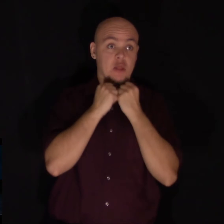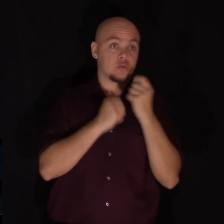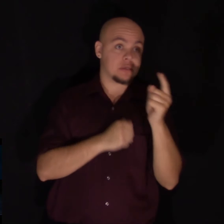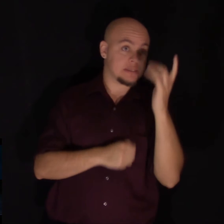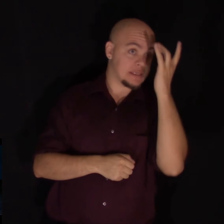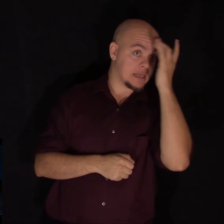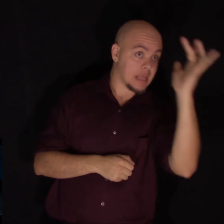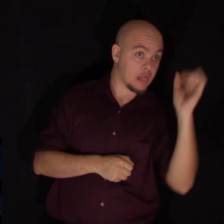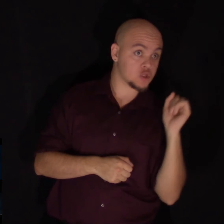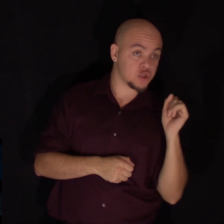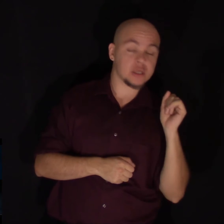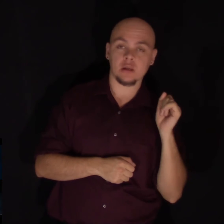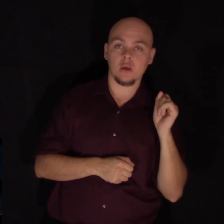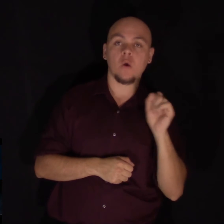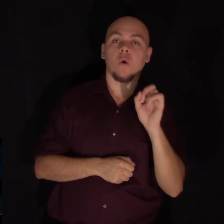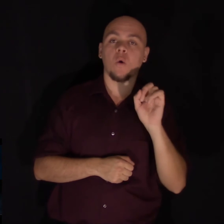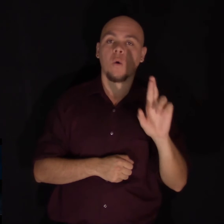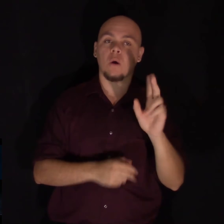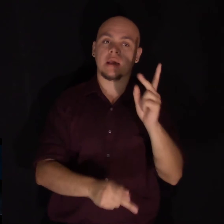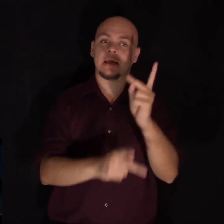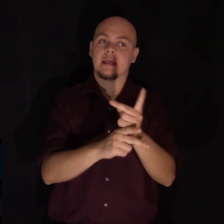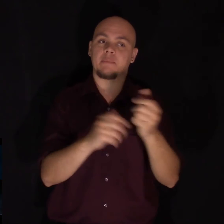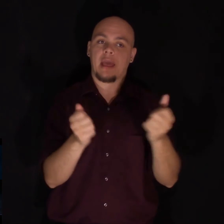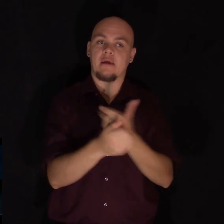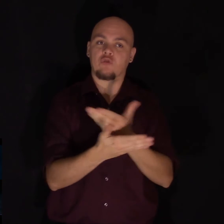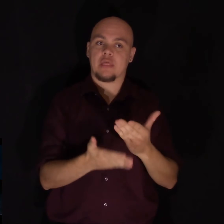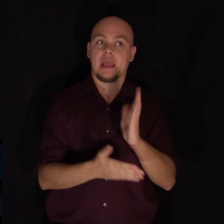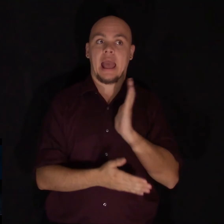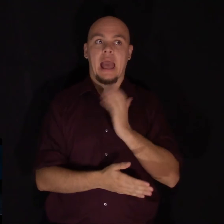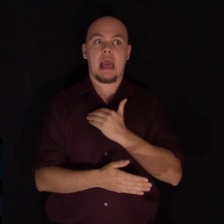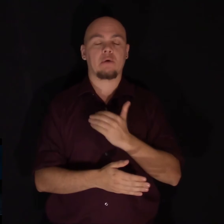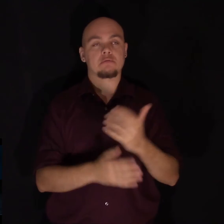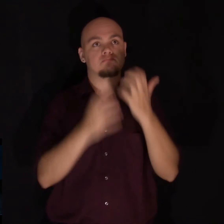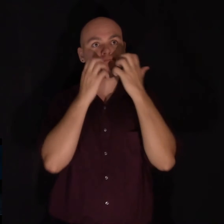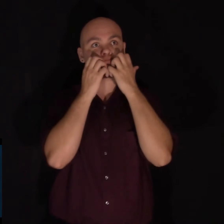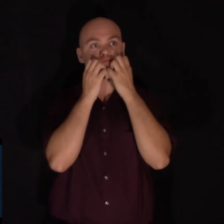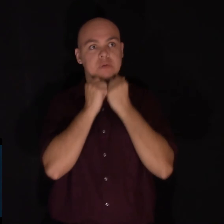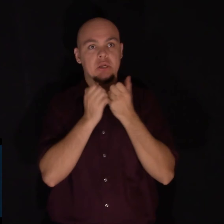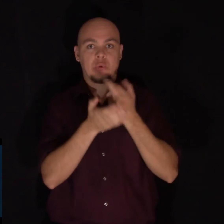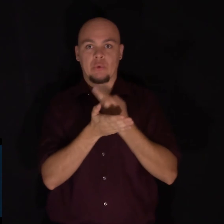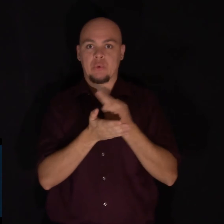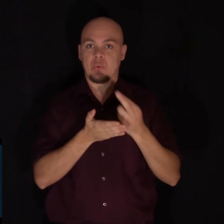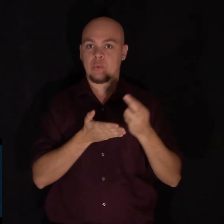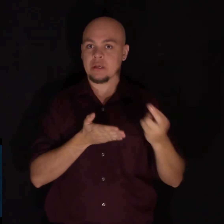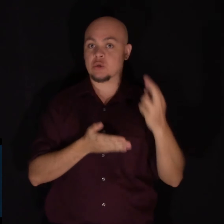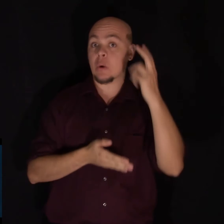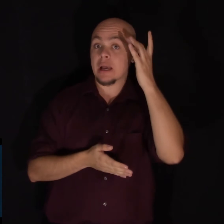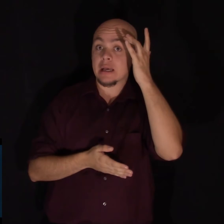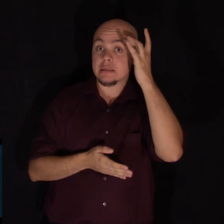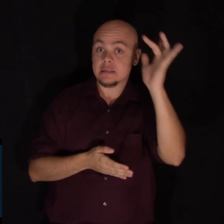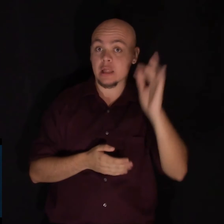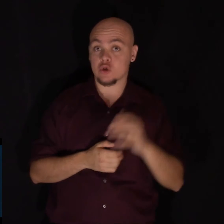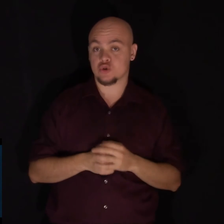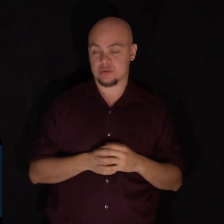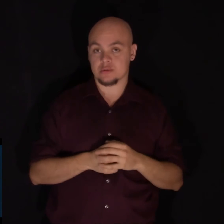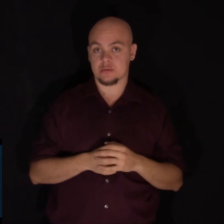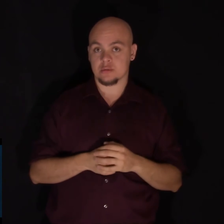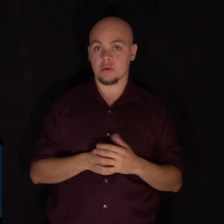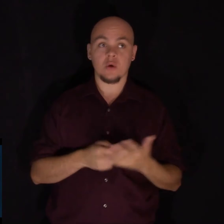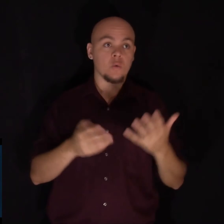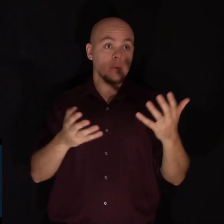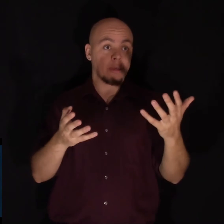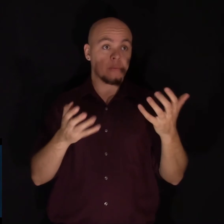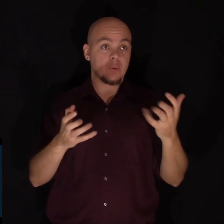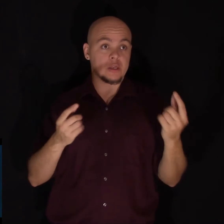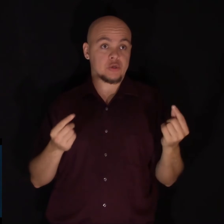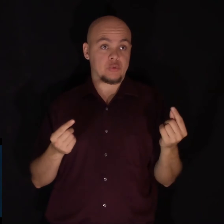need it to safeguard everything we value. It is our most valuable resource. So we want to do this. I mean, we have problems that